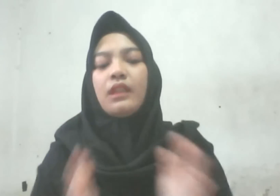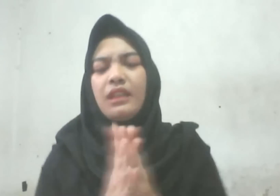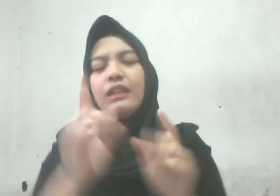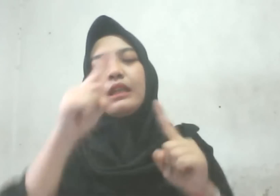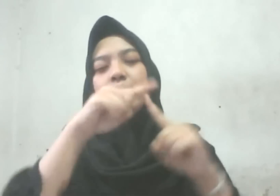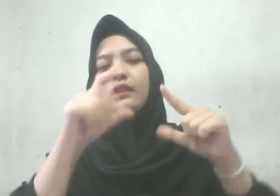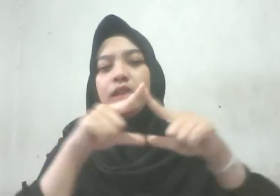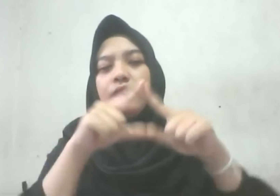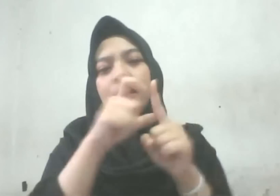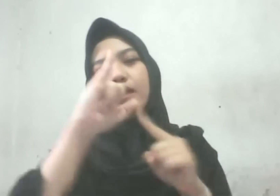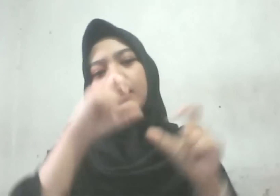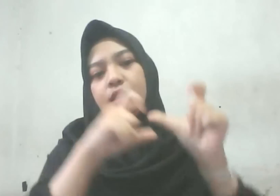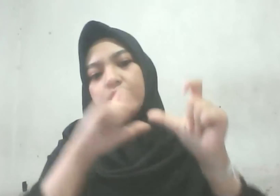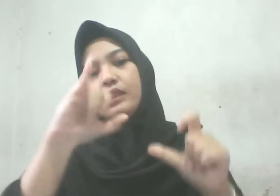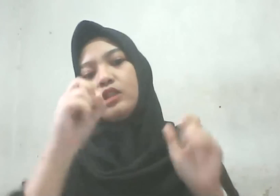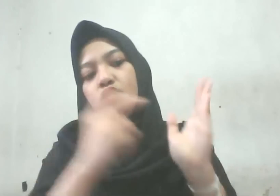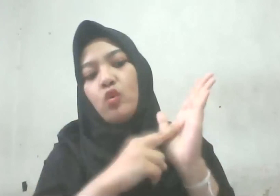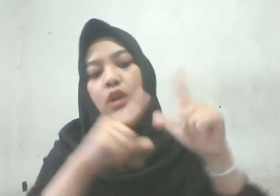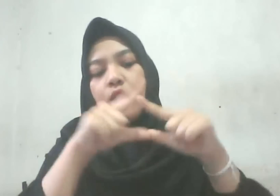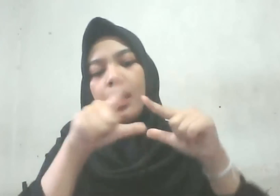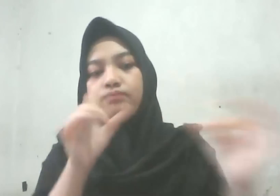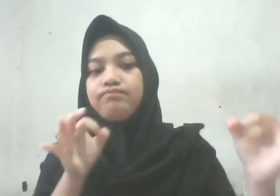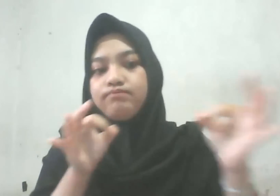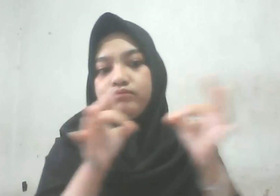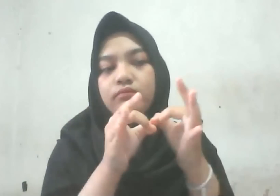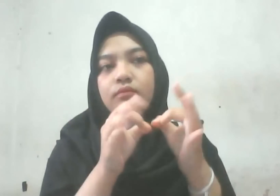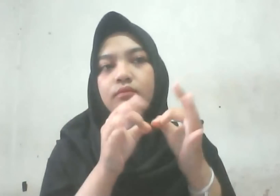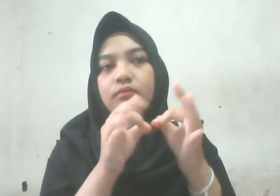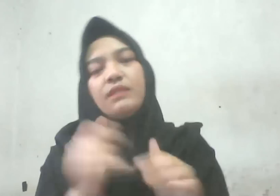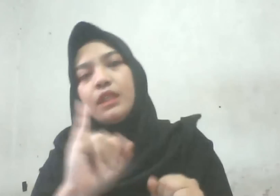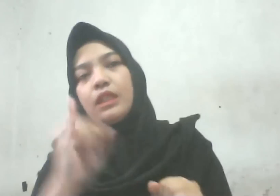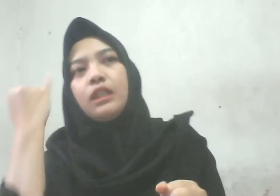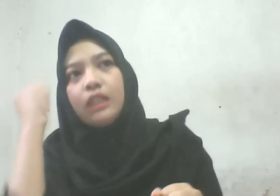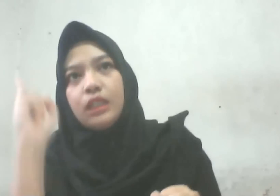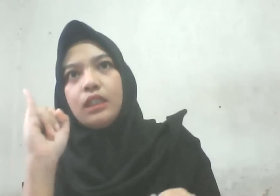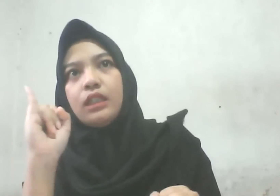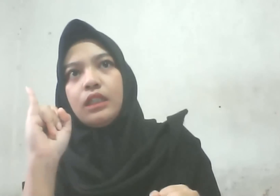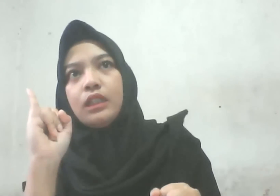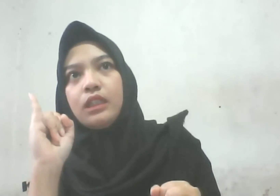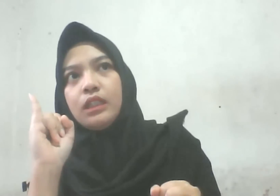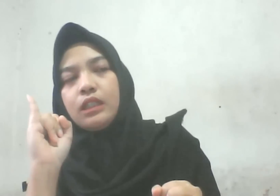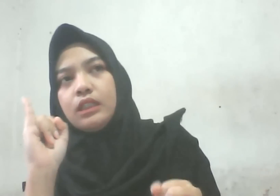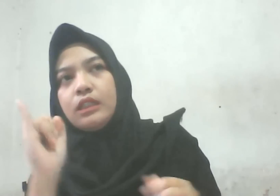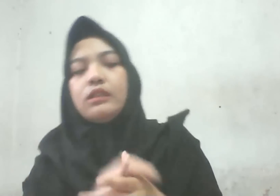approaches sometimes, which draw in ideas such as spiritual failing